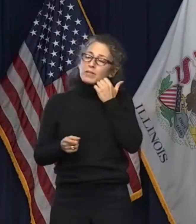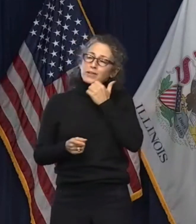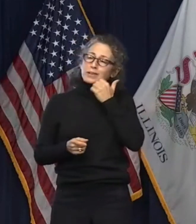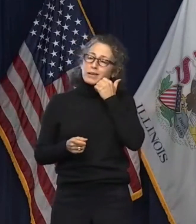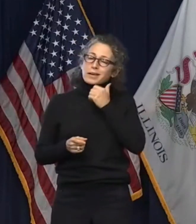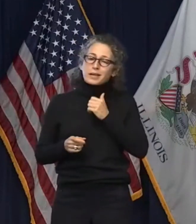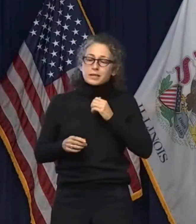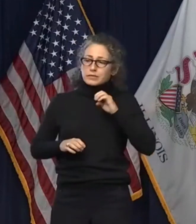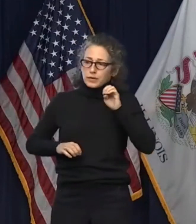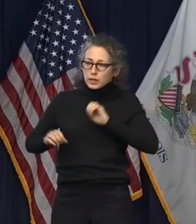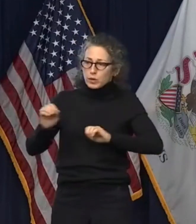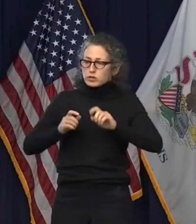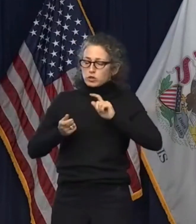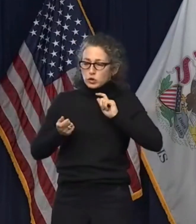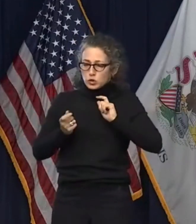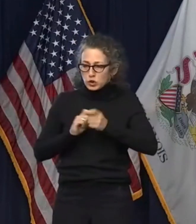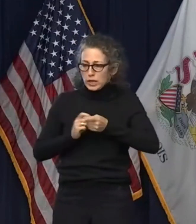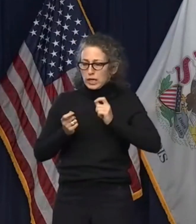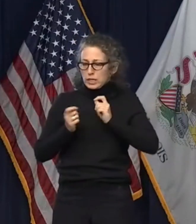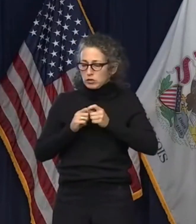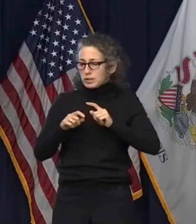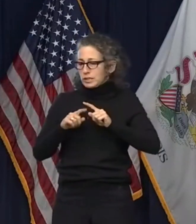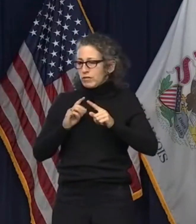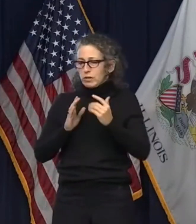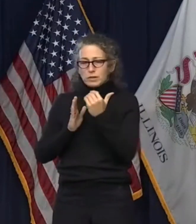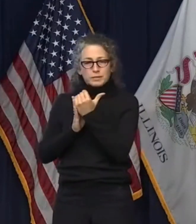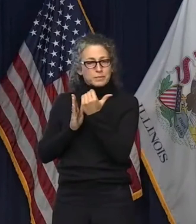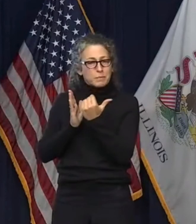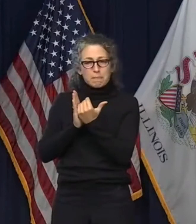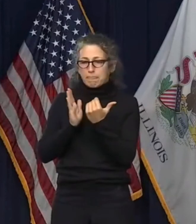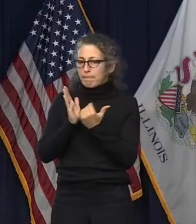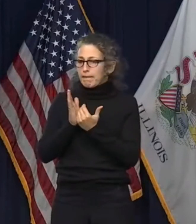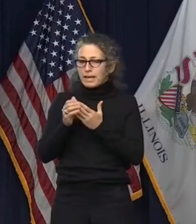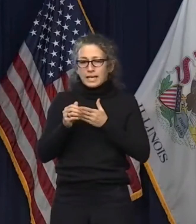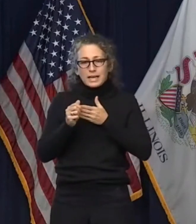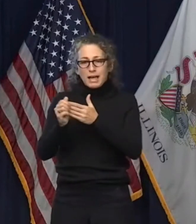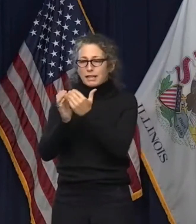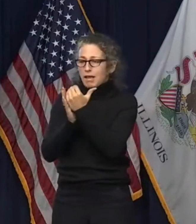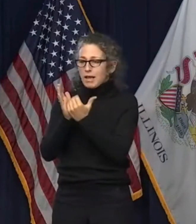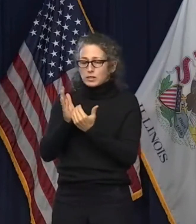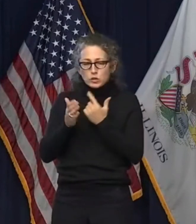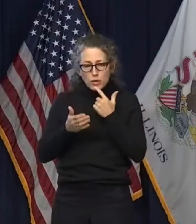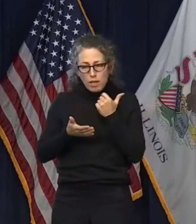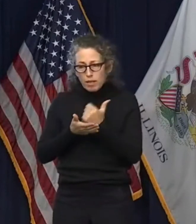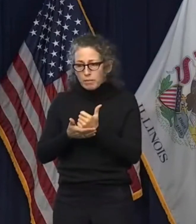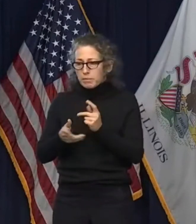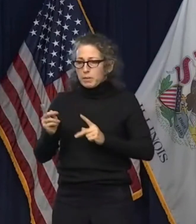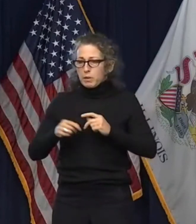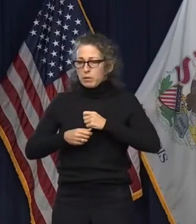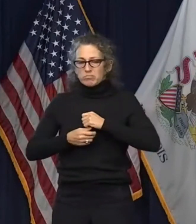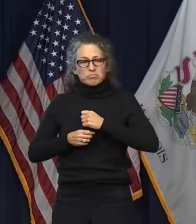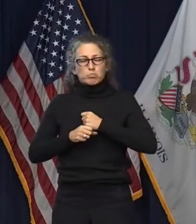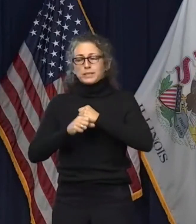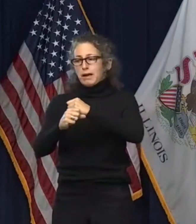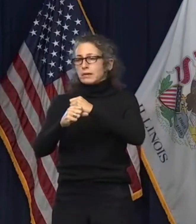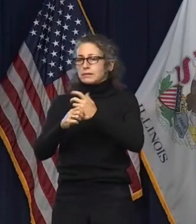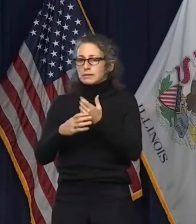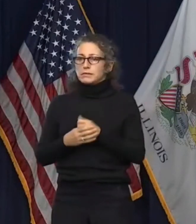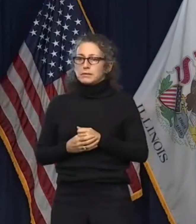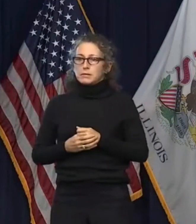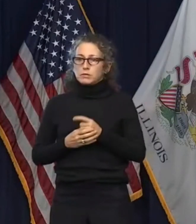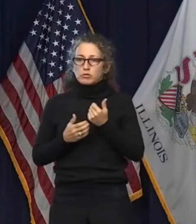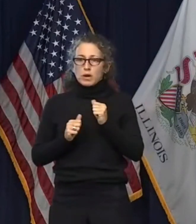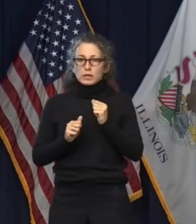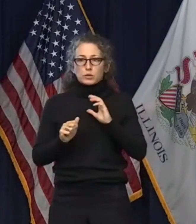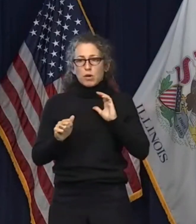different evaluation that's going on of different protocols for all of our veterans' homes to make sure that they're safe. And we're trying to